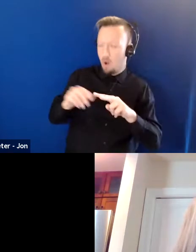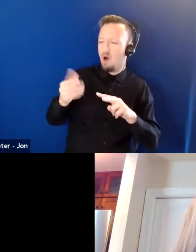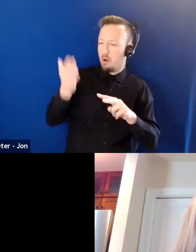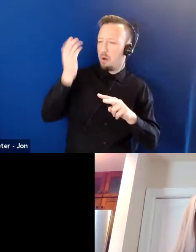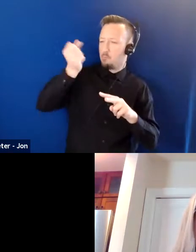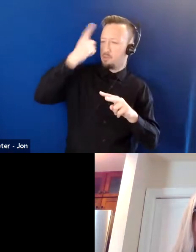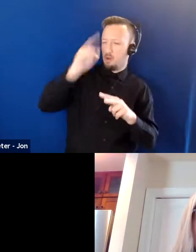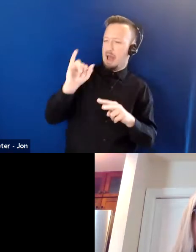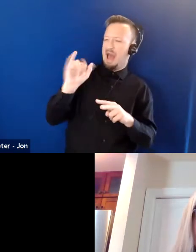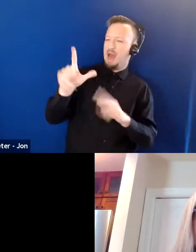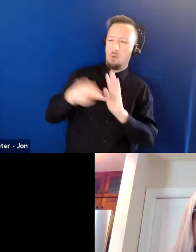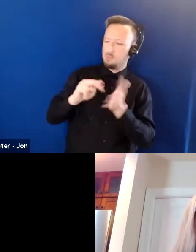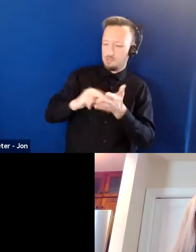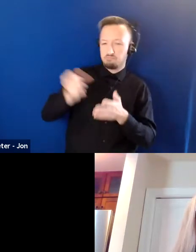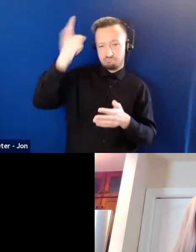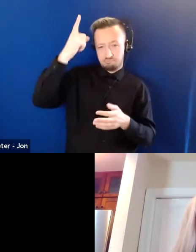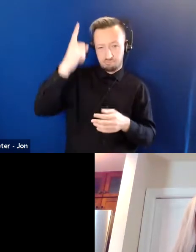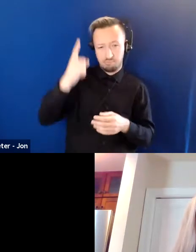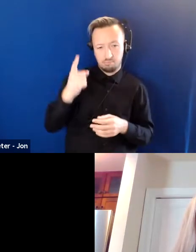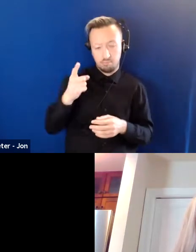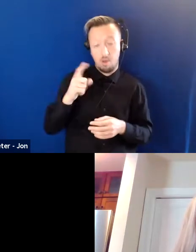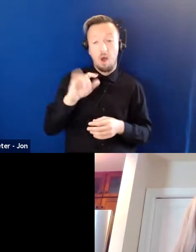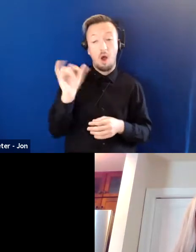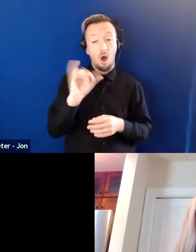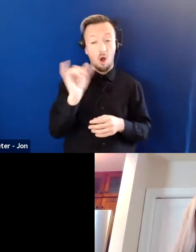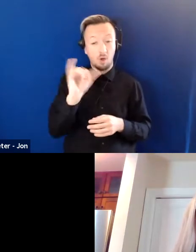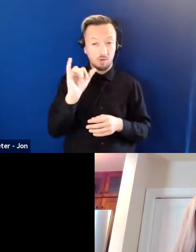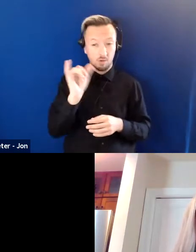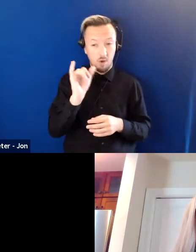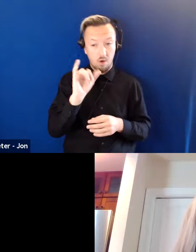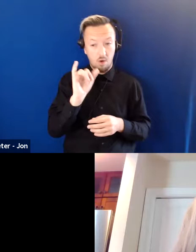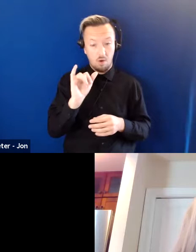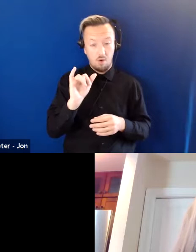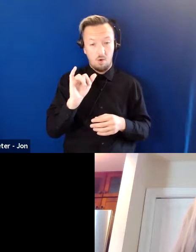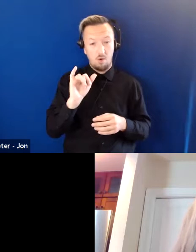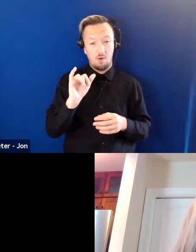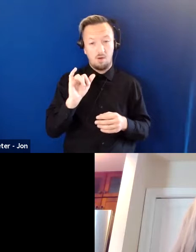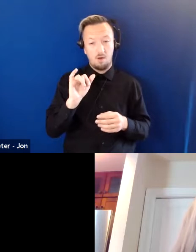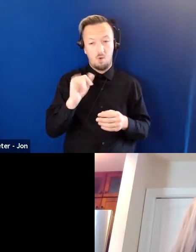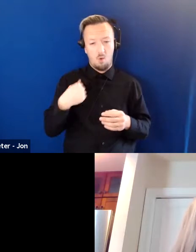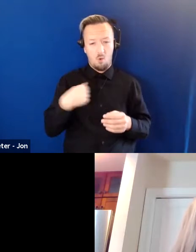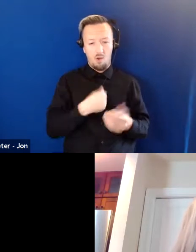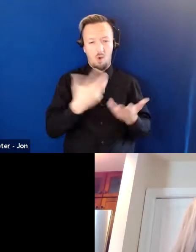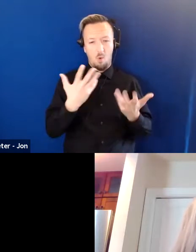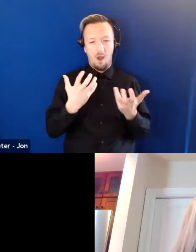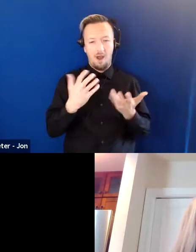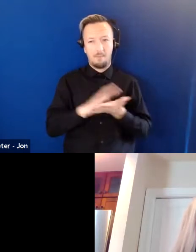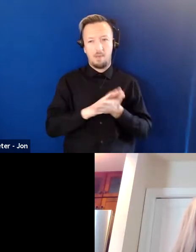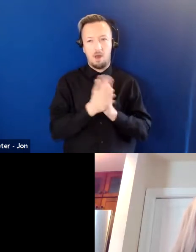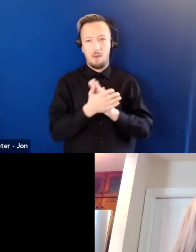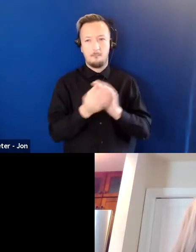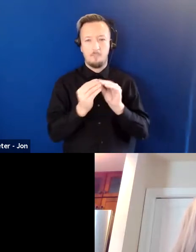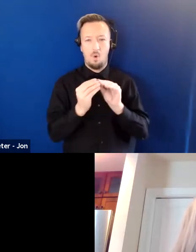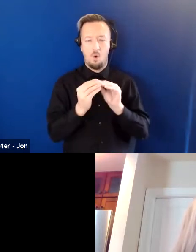that rebranding or branding process for us was really becoming visible. And for us, that